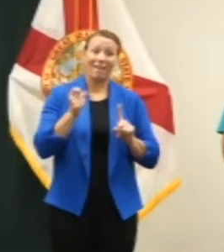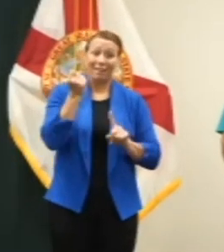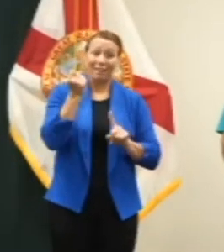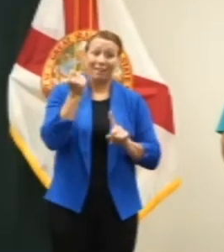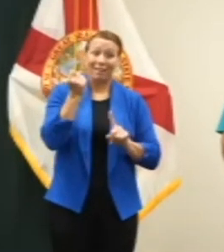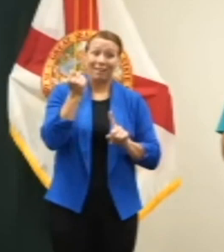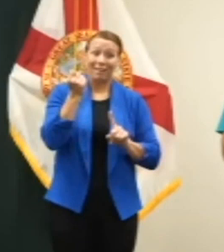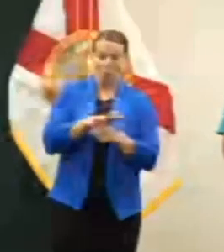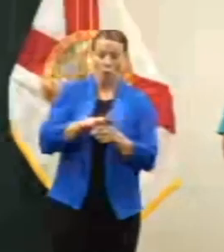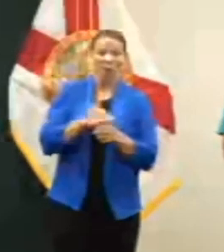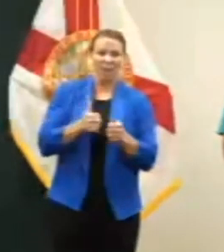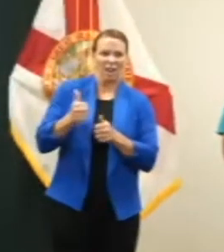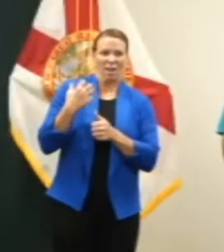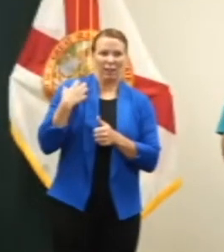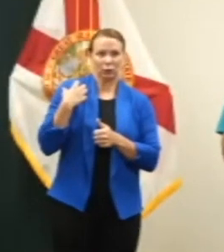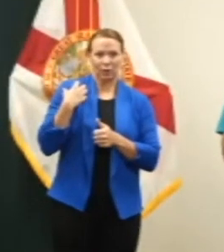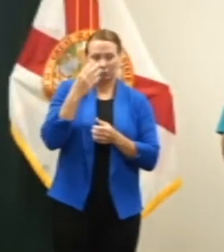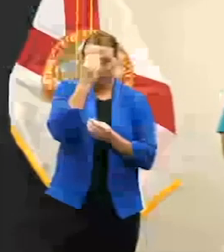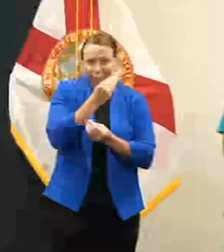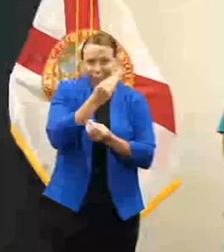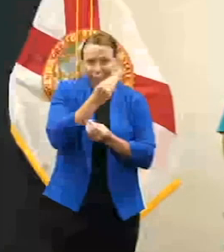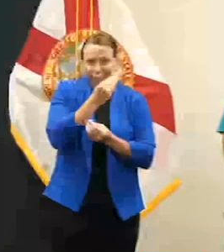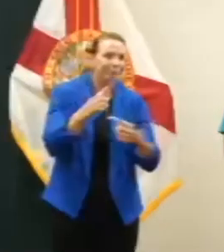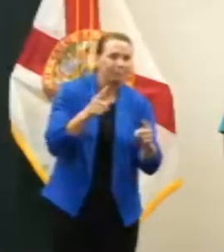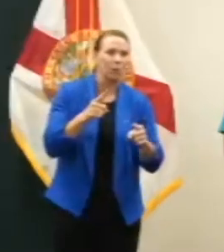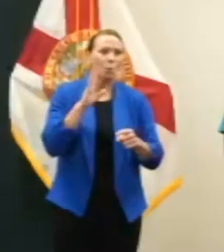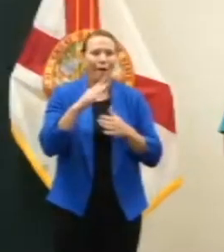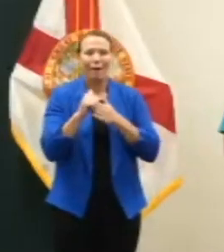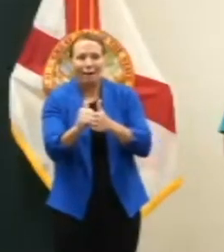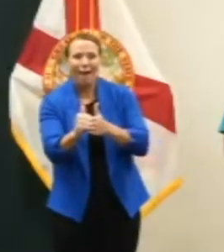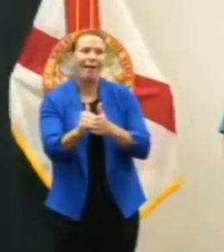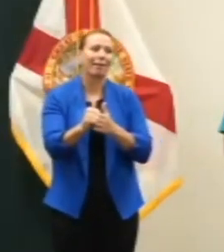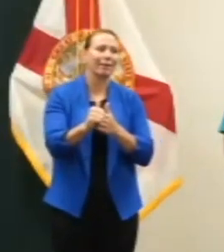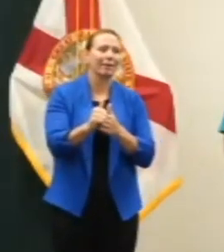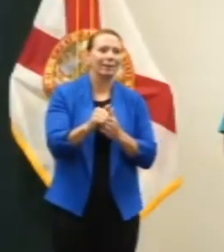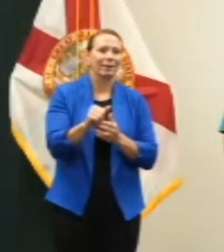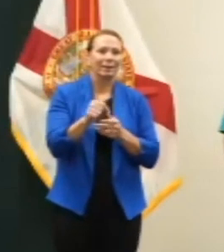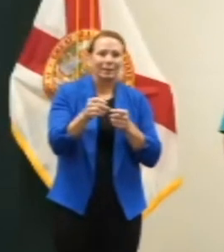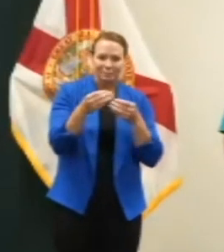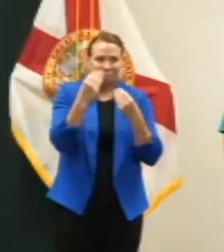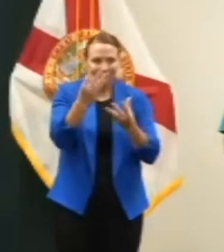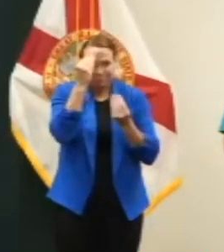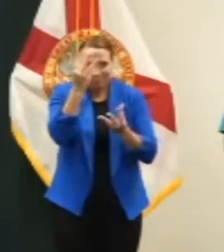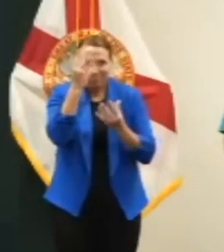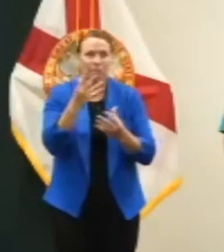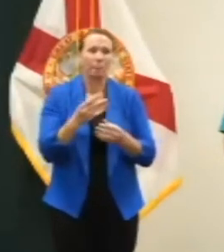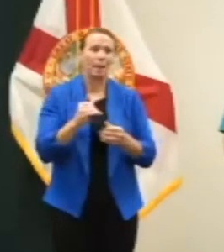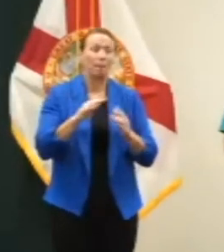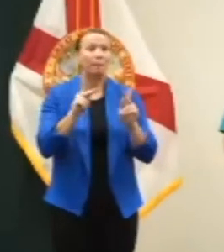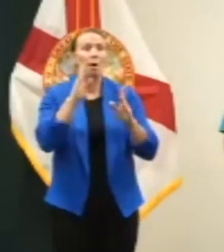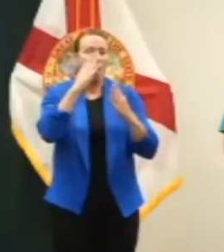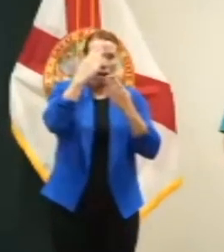In Levy County, they've issued the guidance and the directives. I think people have been very responsive. We saw with